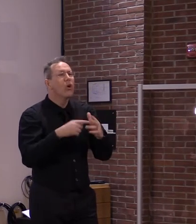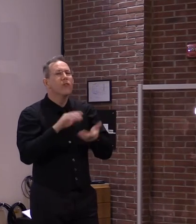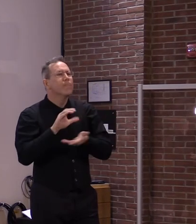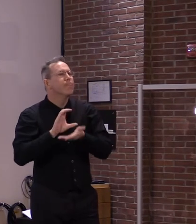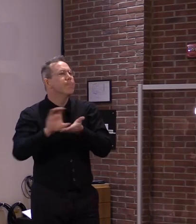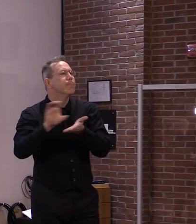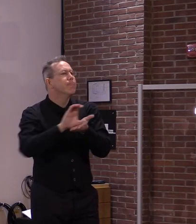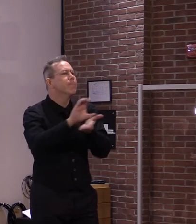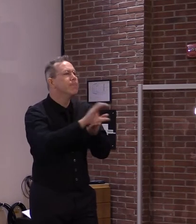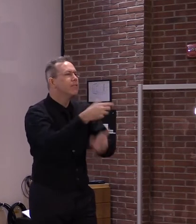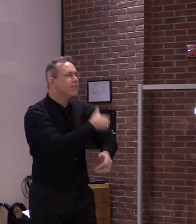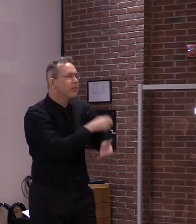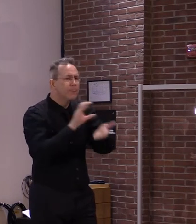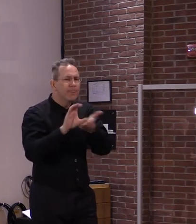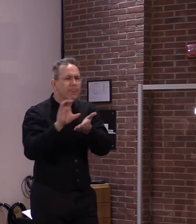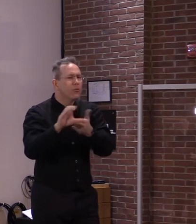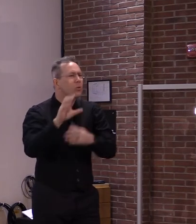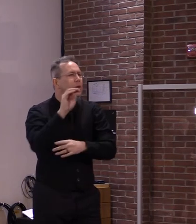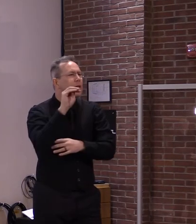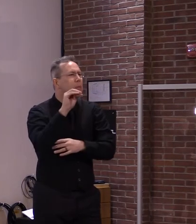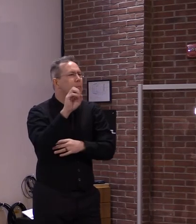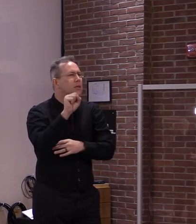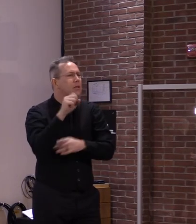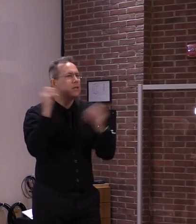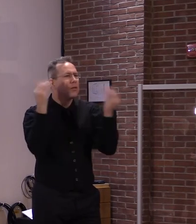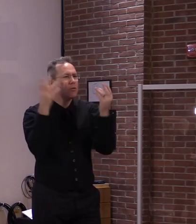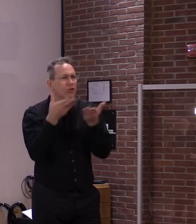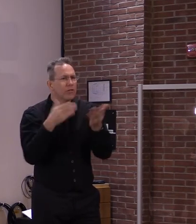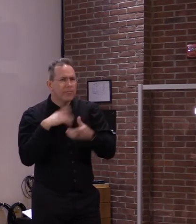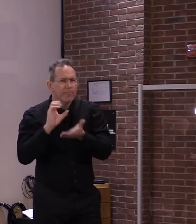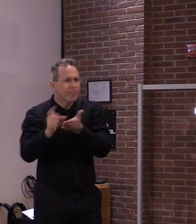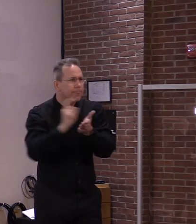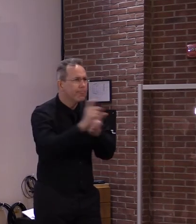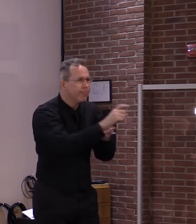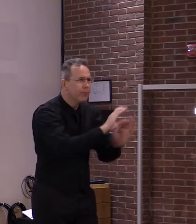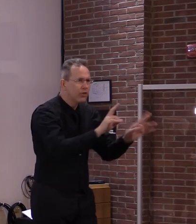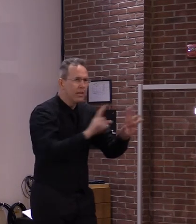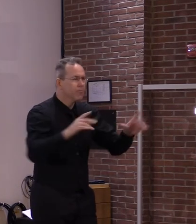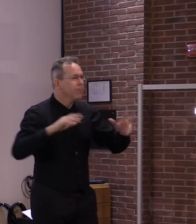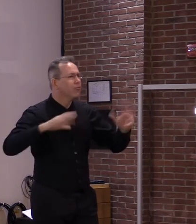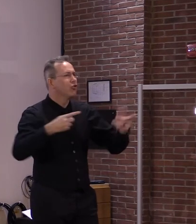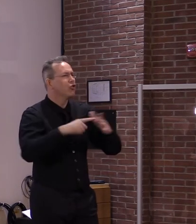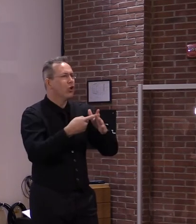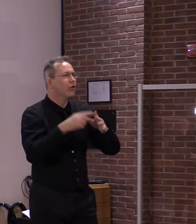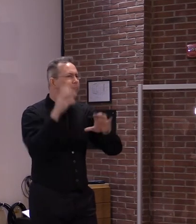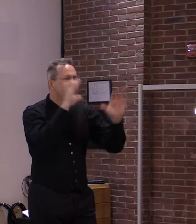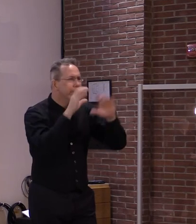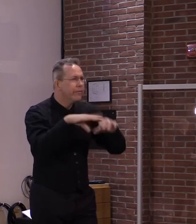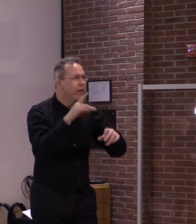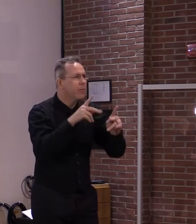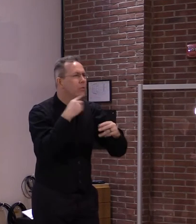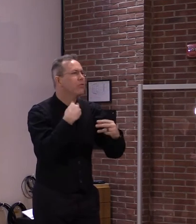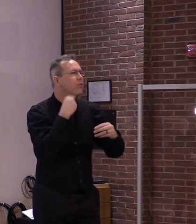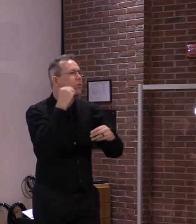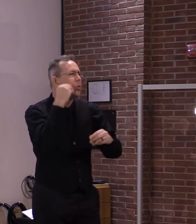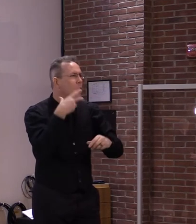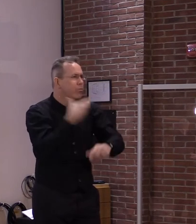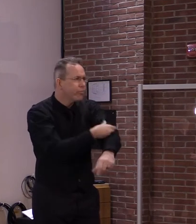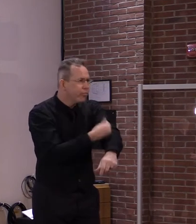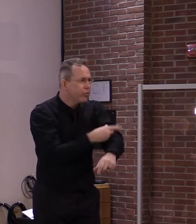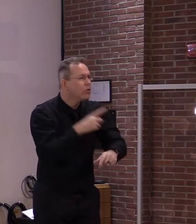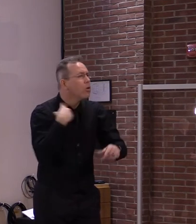but mostly starting next week and then we'll add on these these other organizations home health